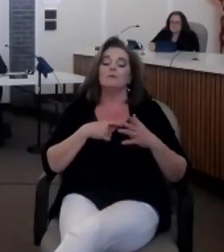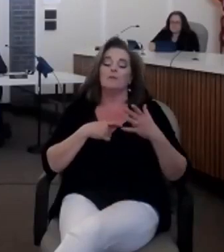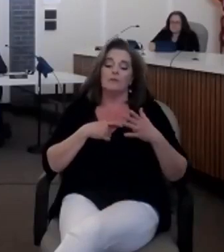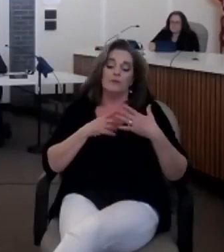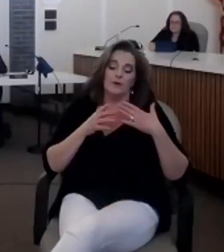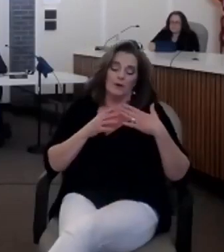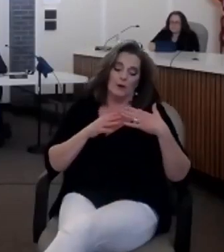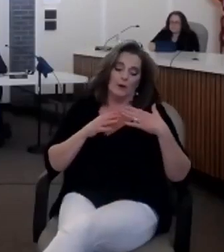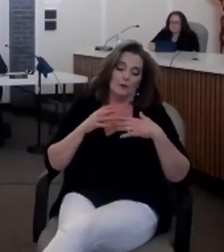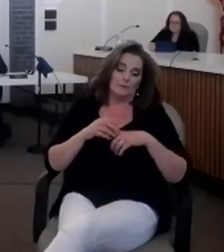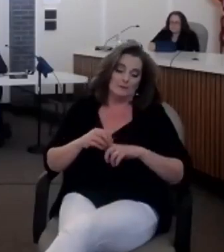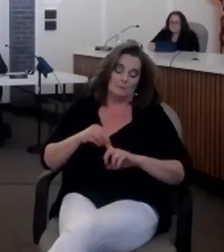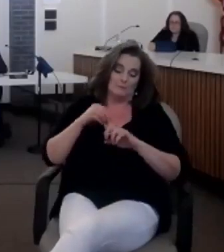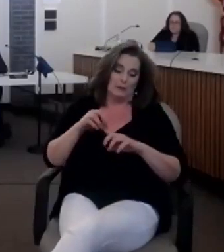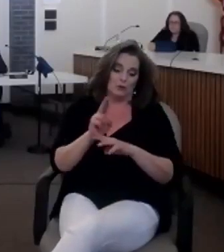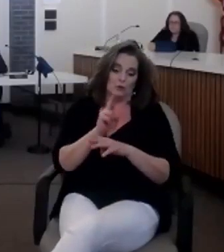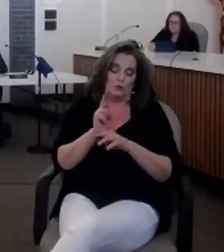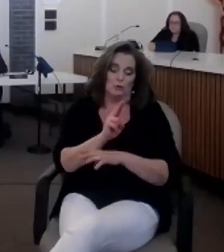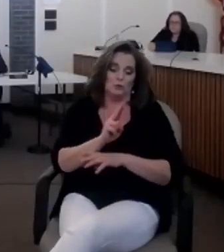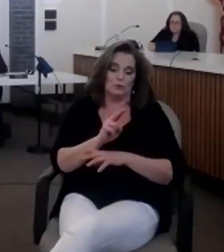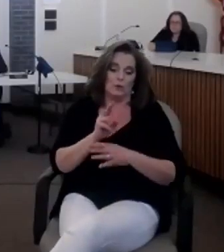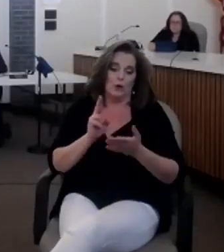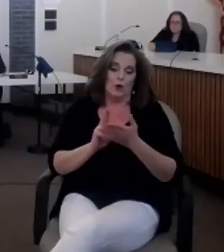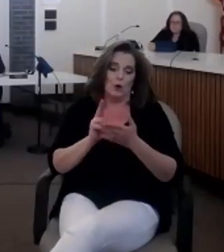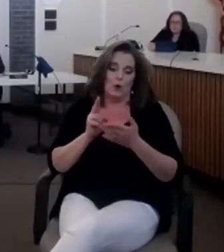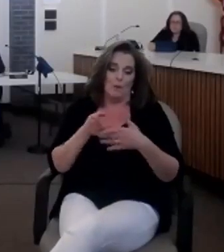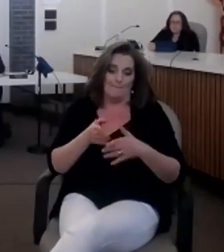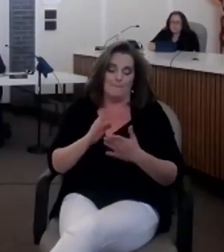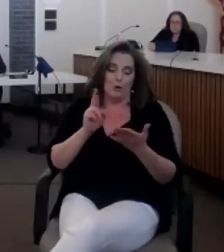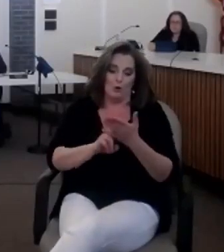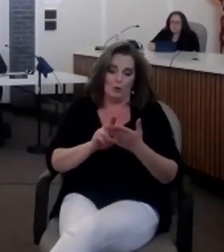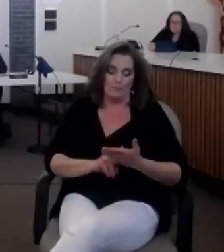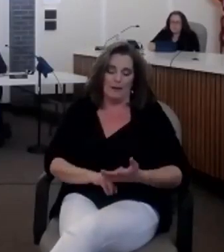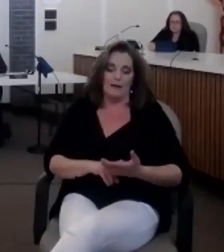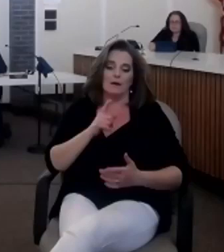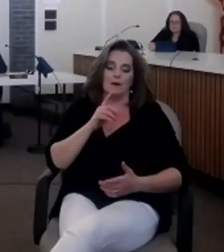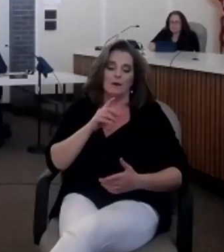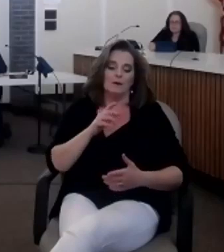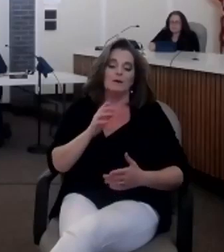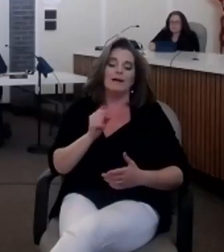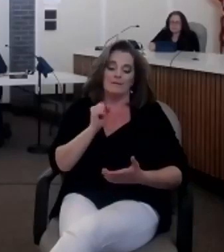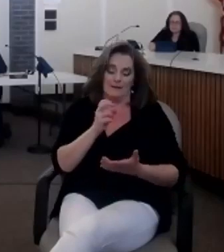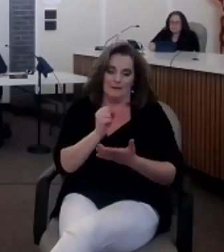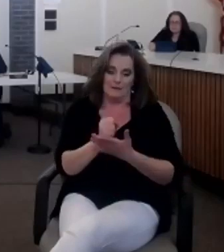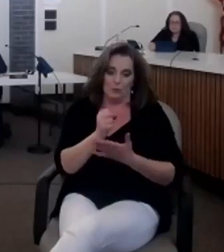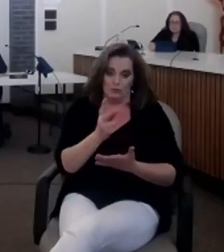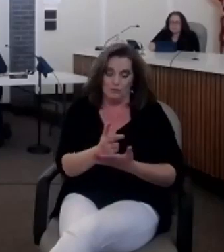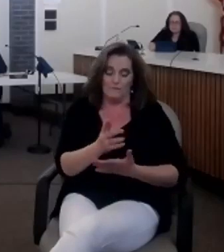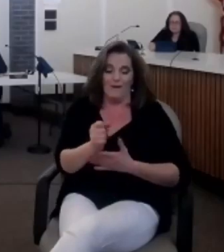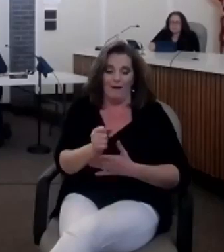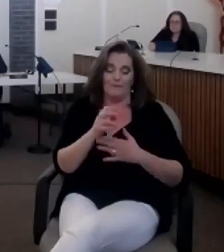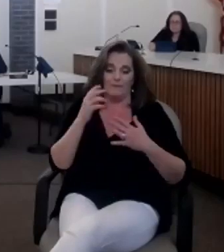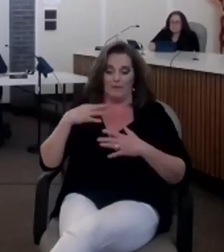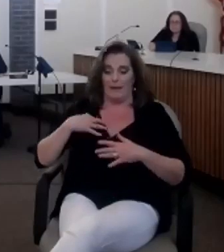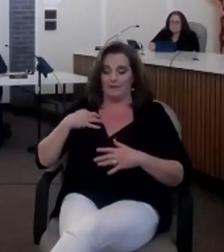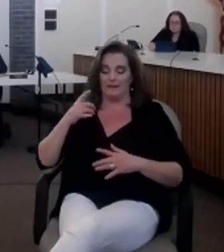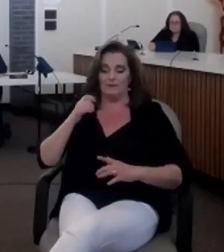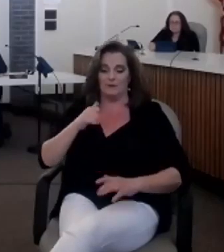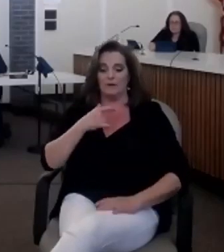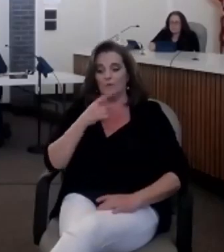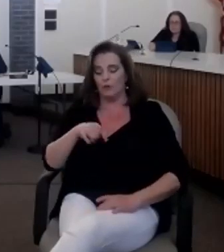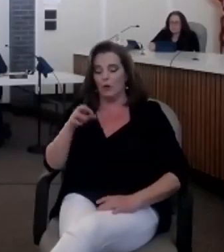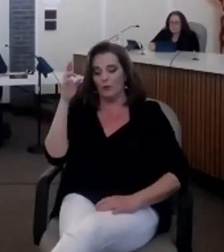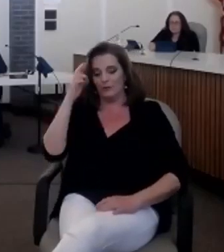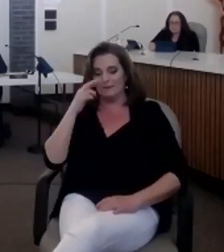use permit factors weighs in favor of approval of the application for all those reasons set forth